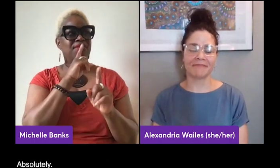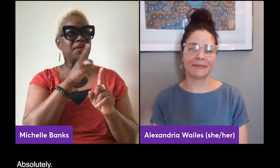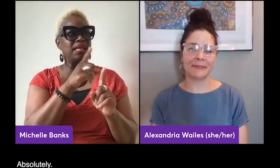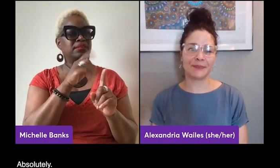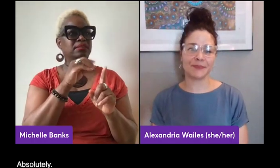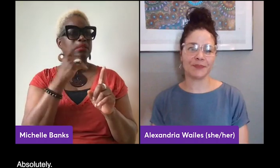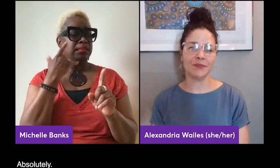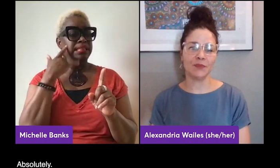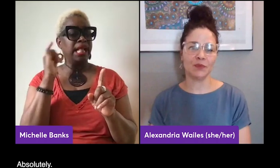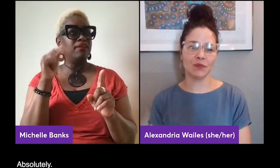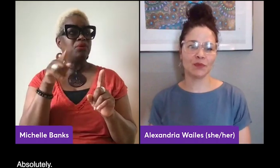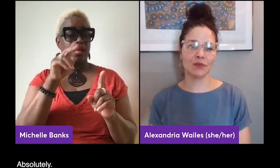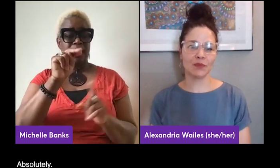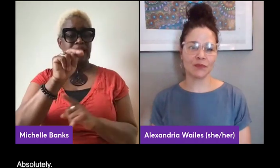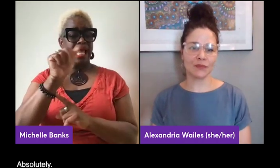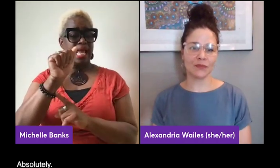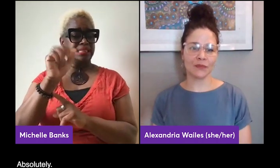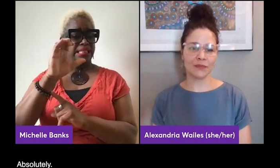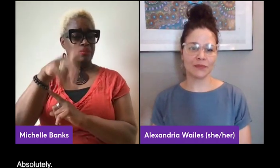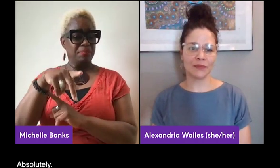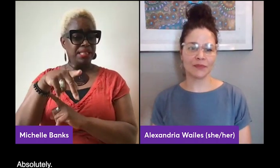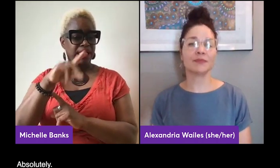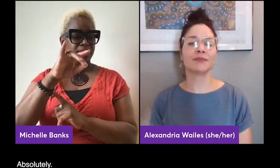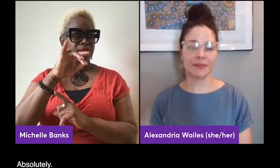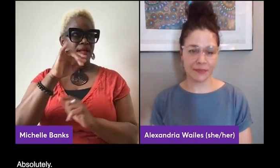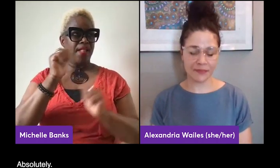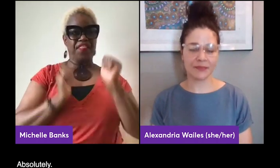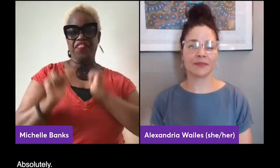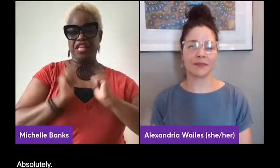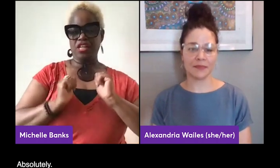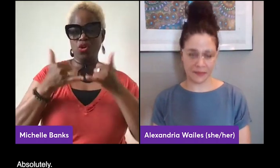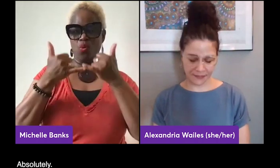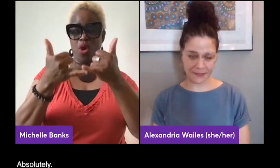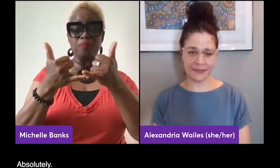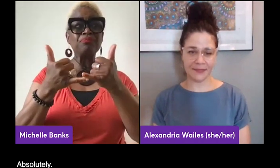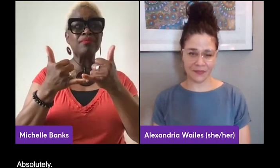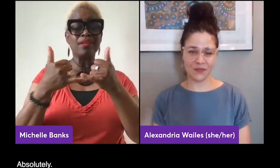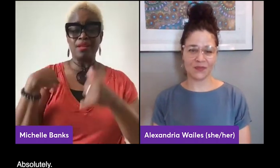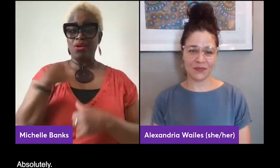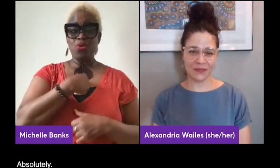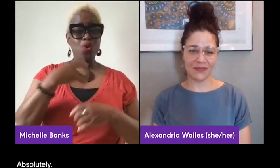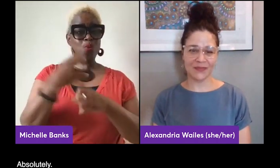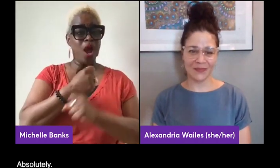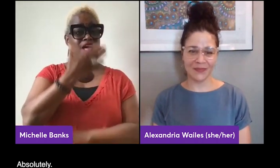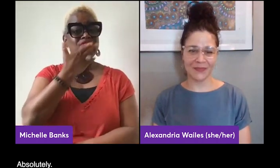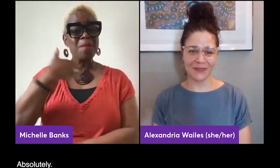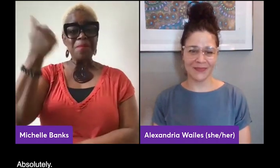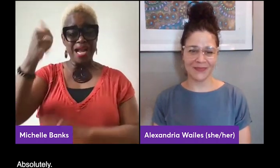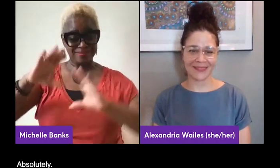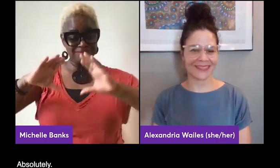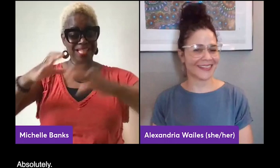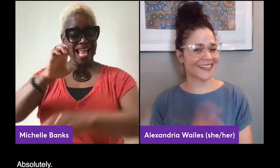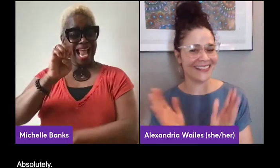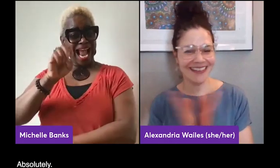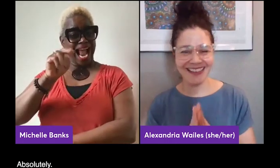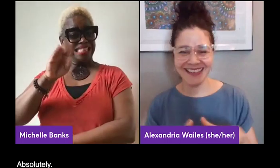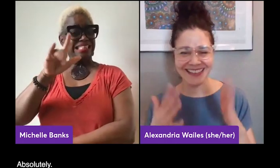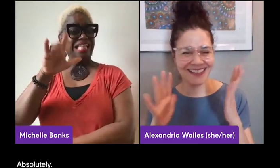Absolutely. And in LA, the NAACP Theater Awards named us Best Ensemble. That was in